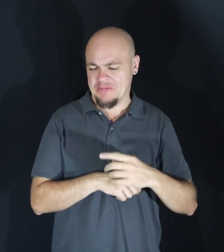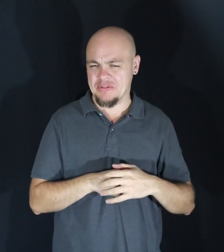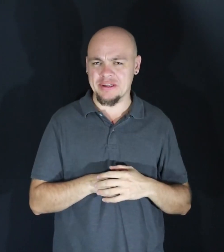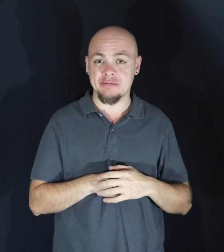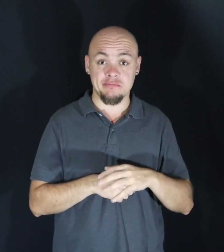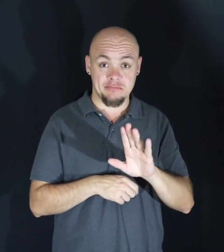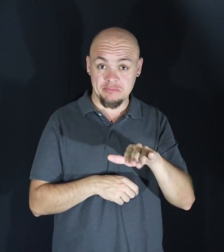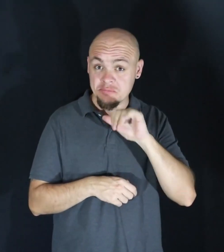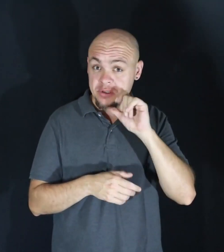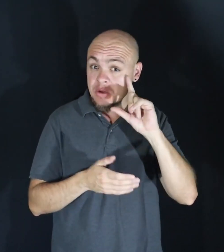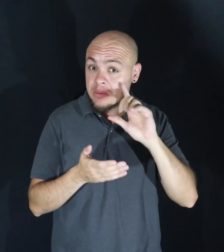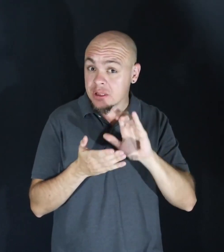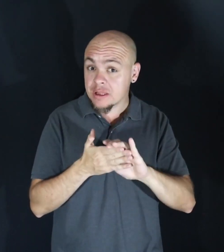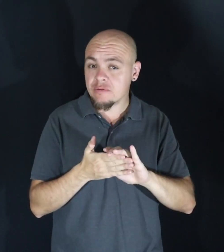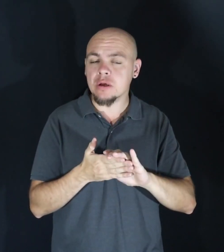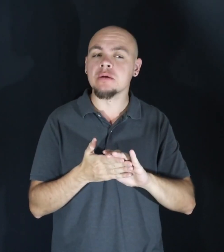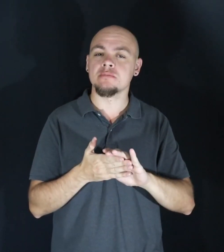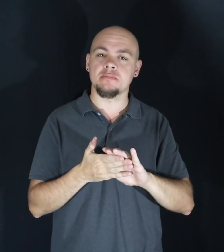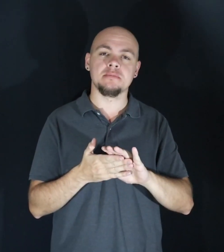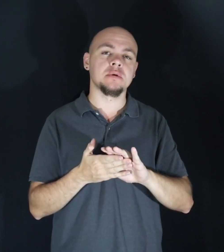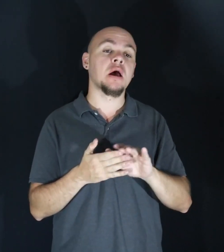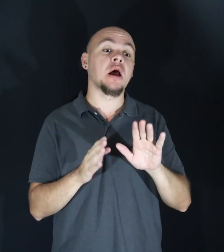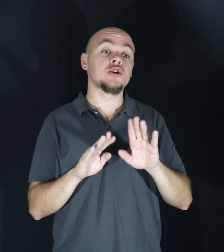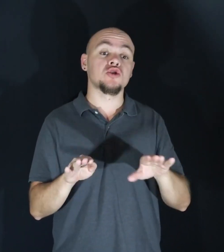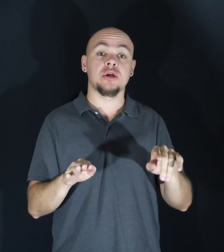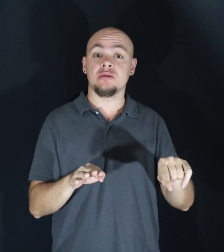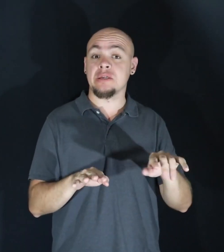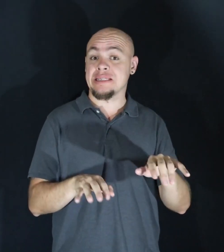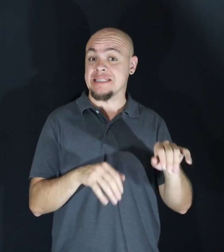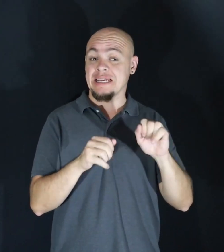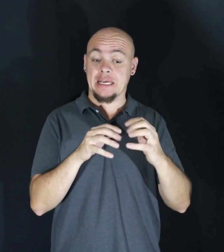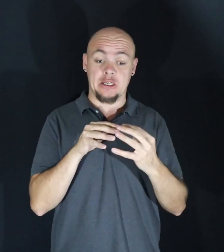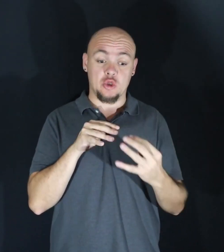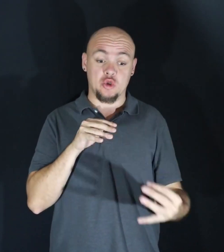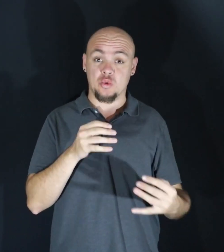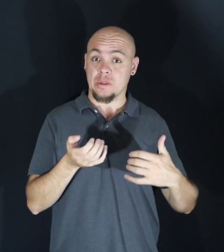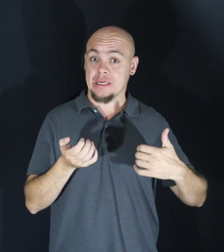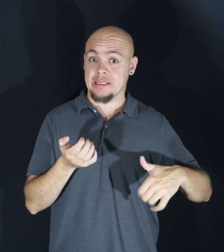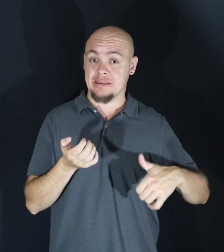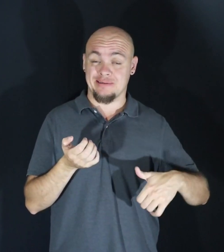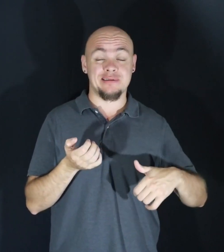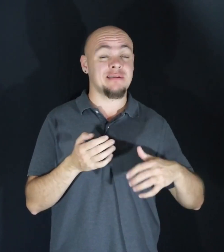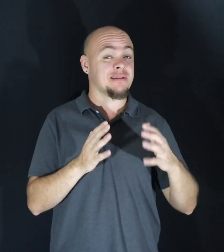don't believe me? Ask the parent of a child who's taking string lessons.